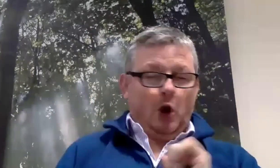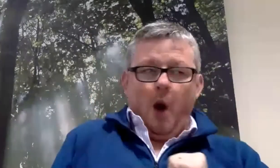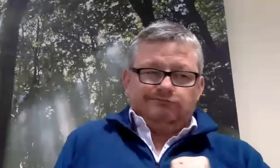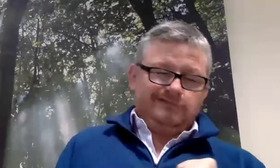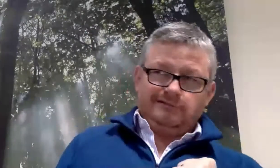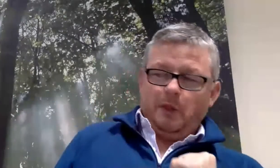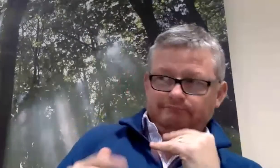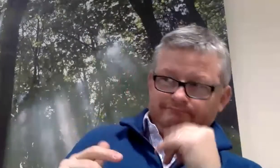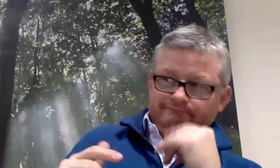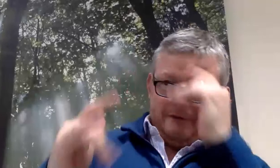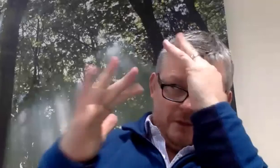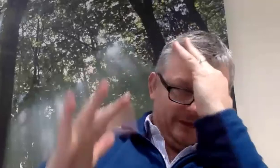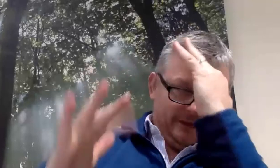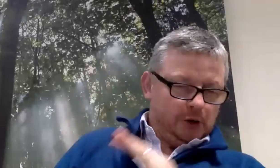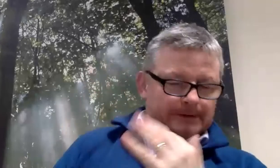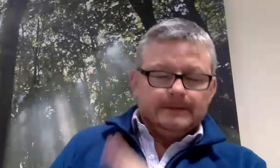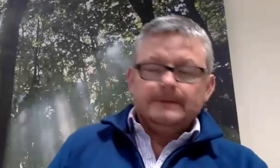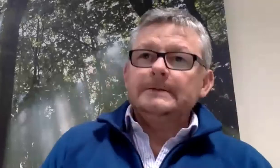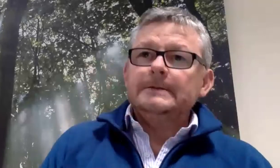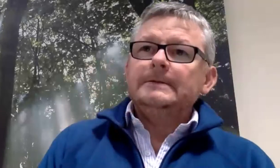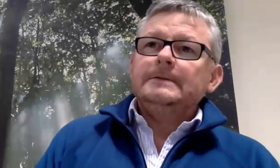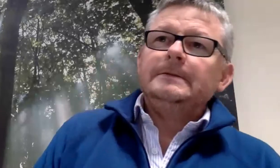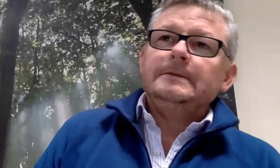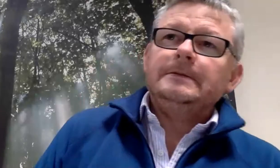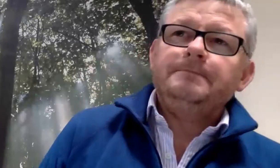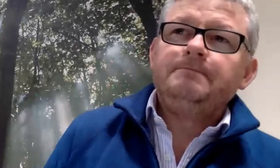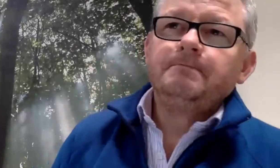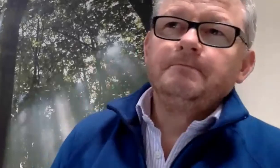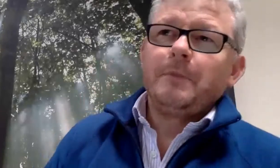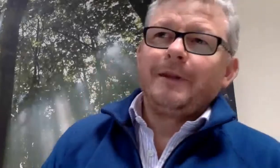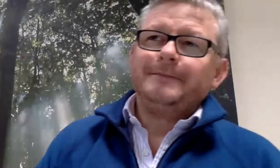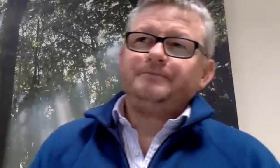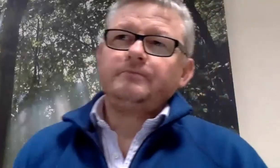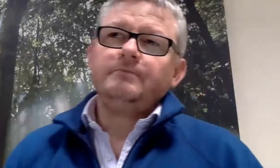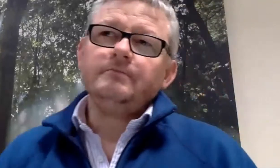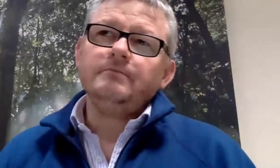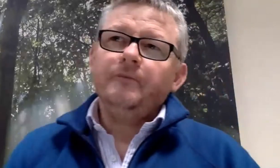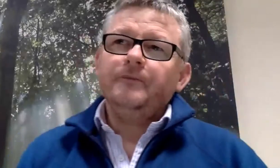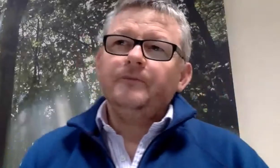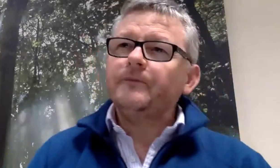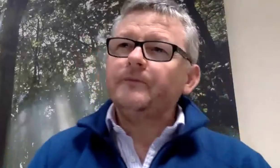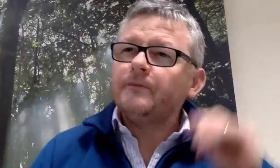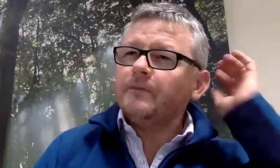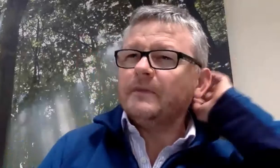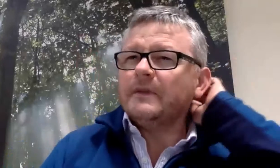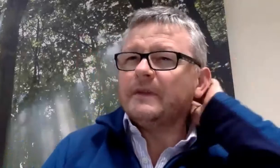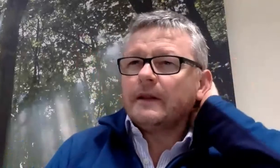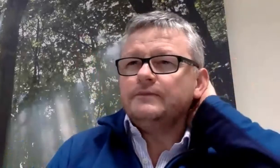I certainly welcome aspects of that kind of technology. I am less a fan of trying to